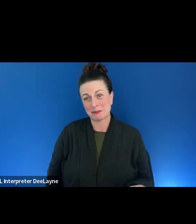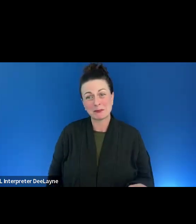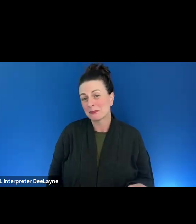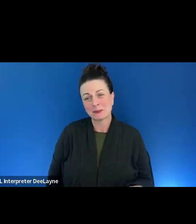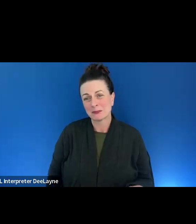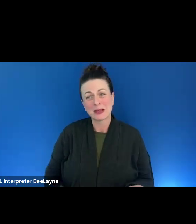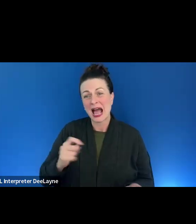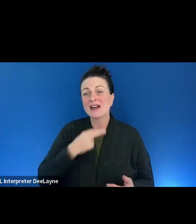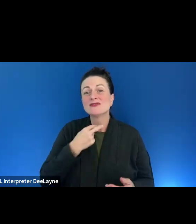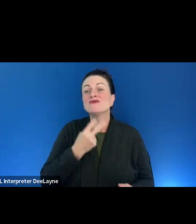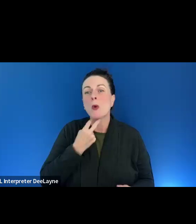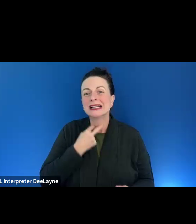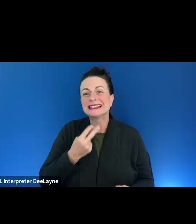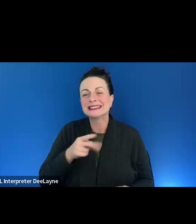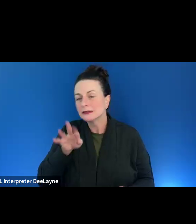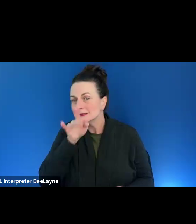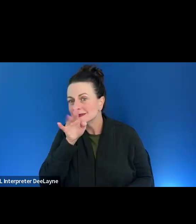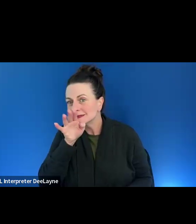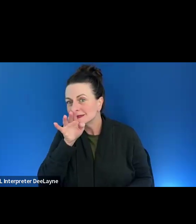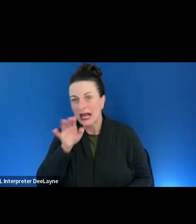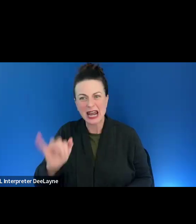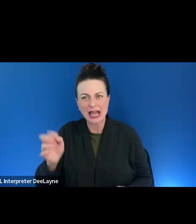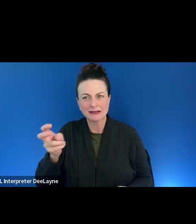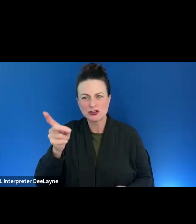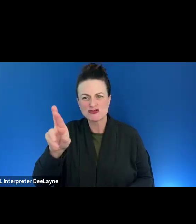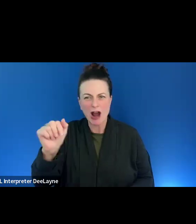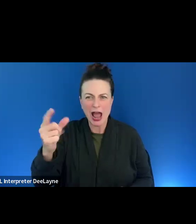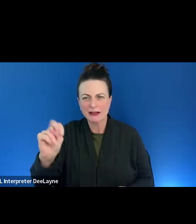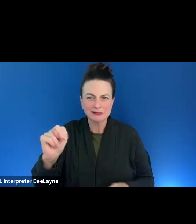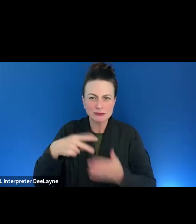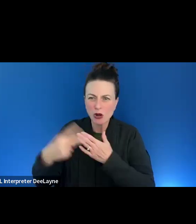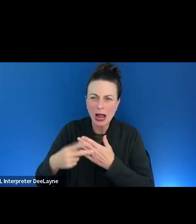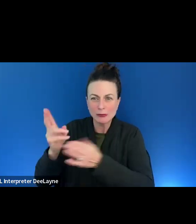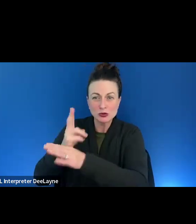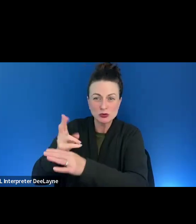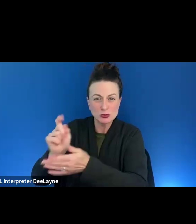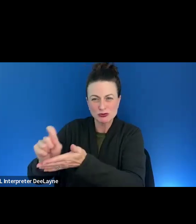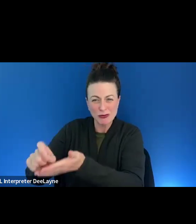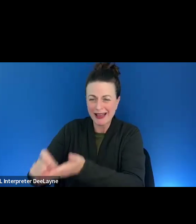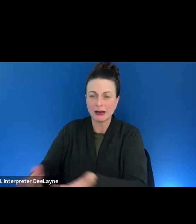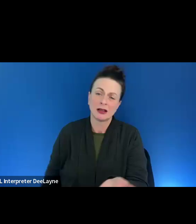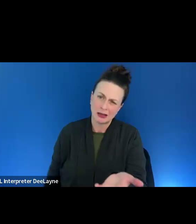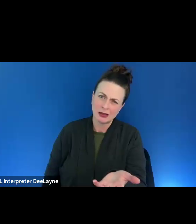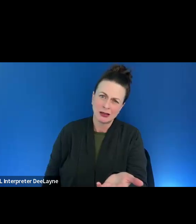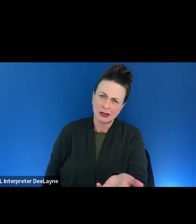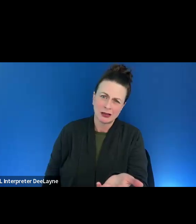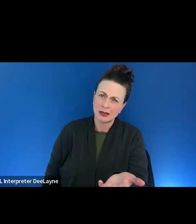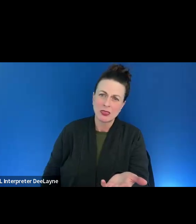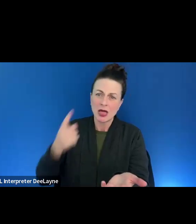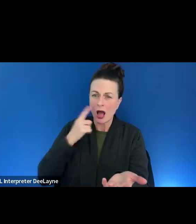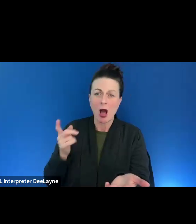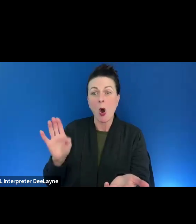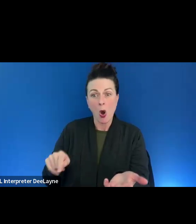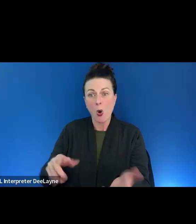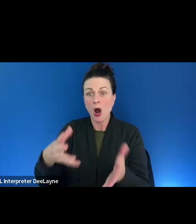use voice activation in order to, like a dragon program, in order to even to write. So, they just wanted to do that because it was something